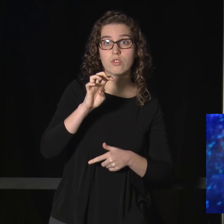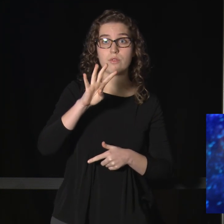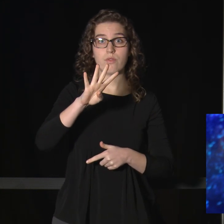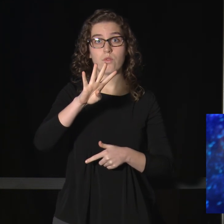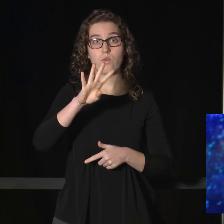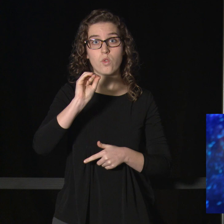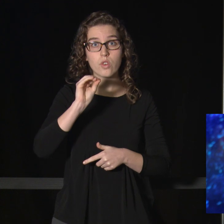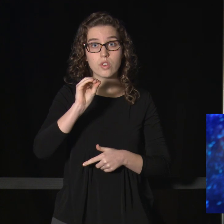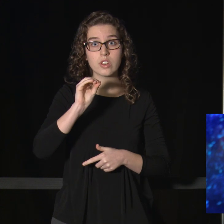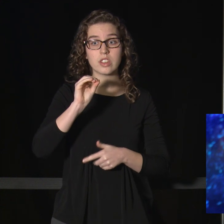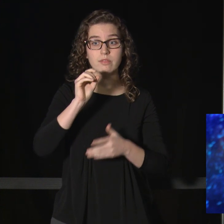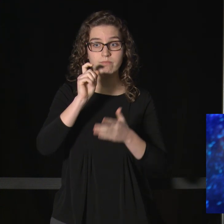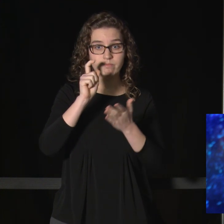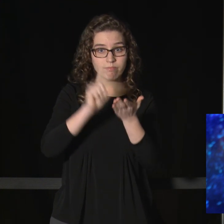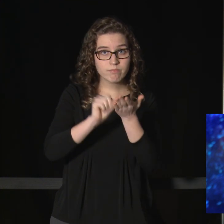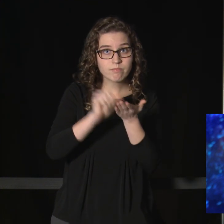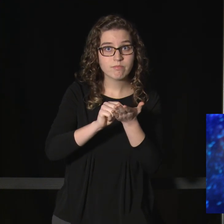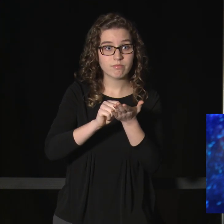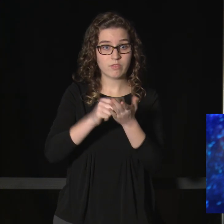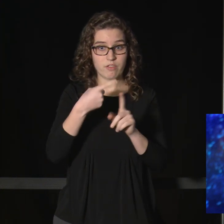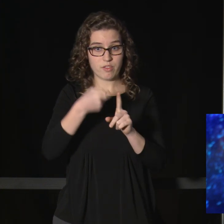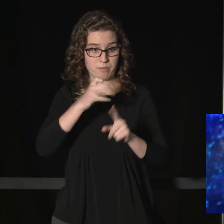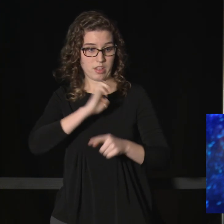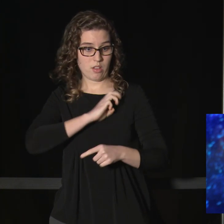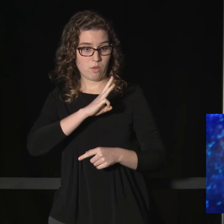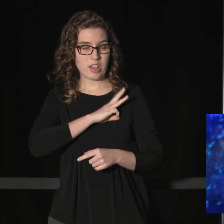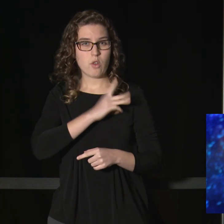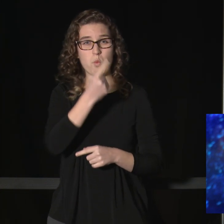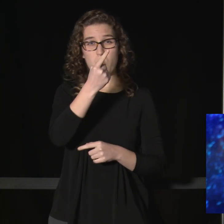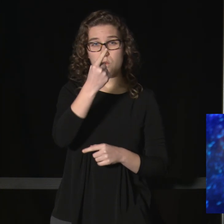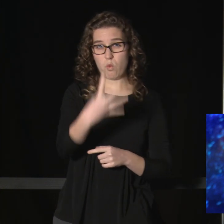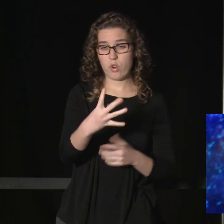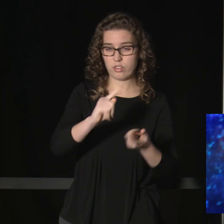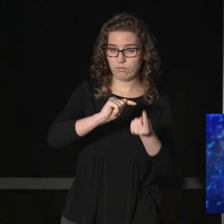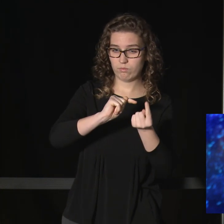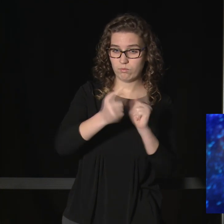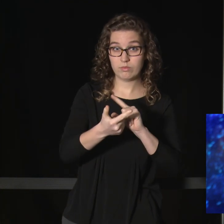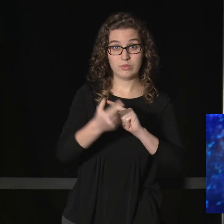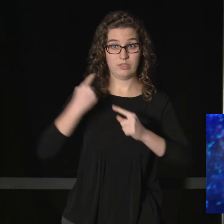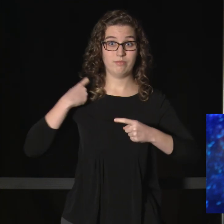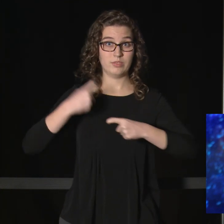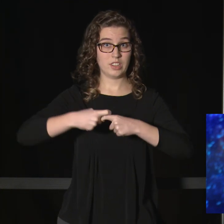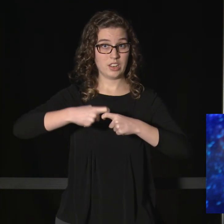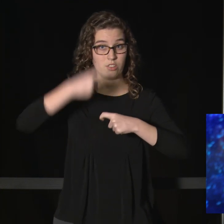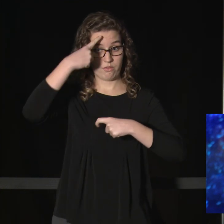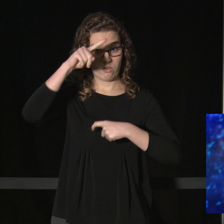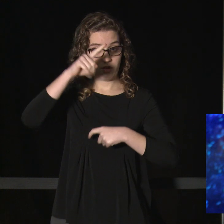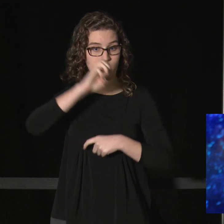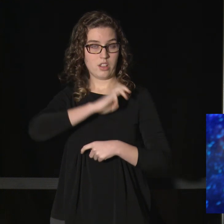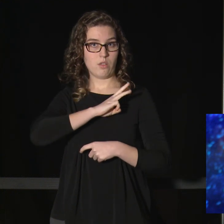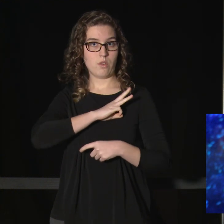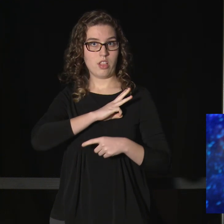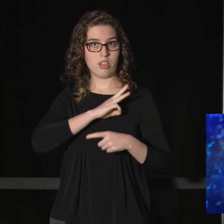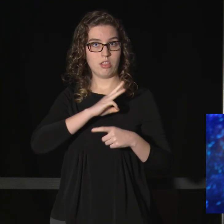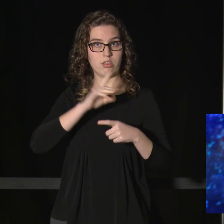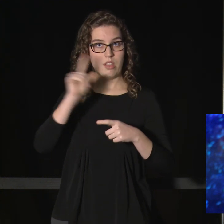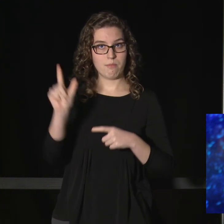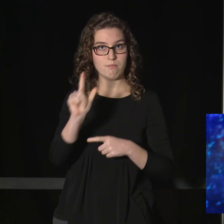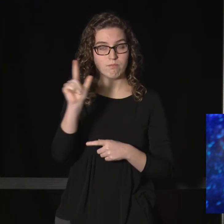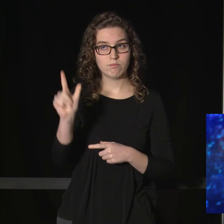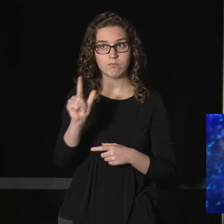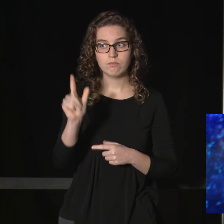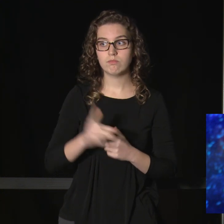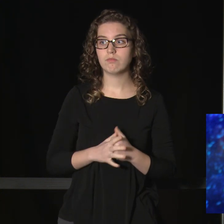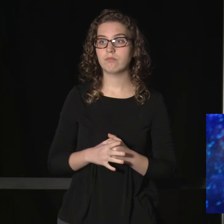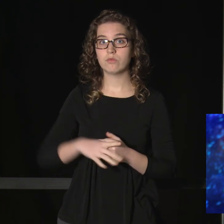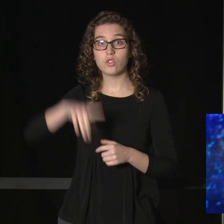White, only about a quarter of them have been translated into Spanish for the Ellen White Library. German